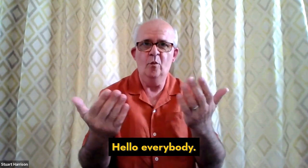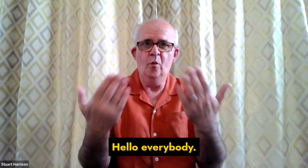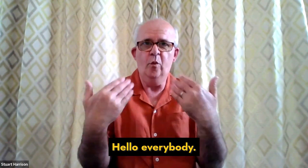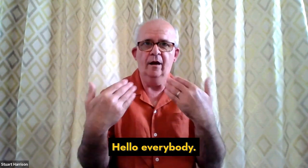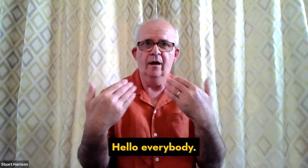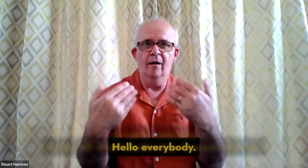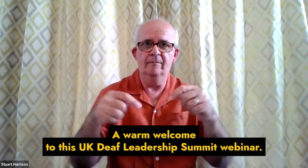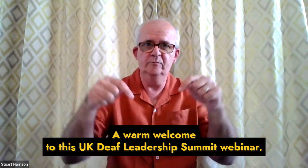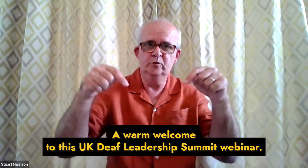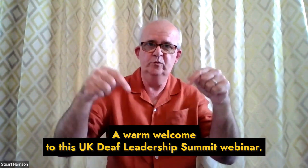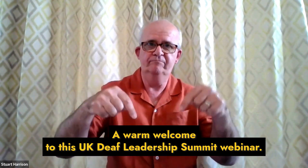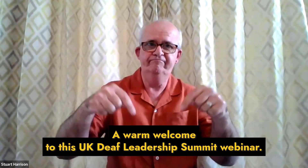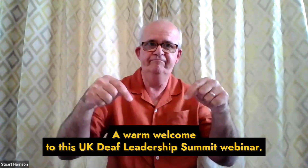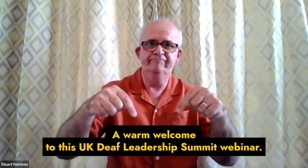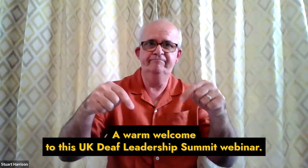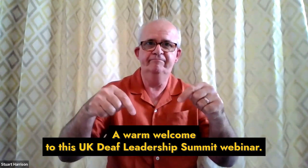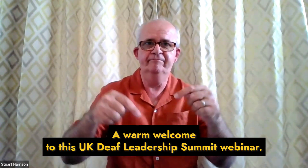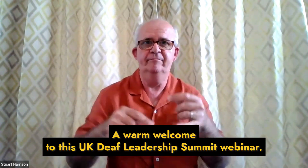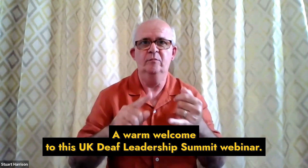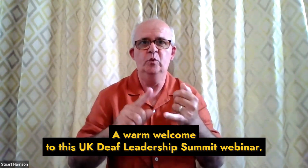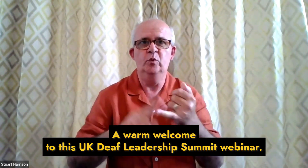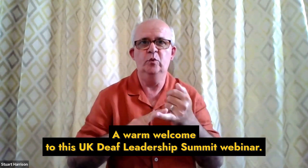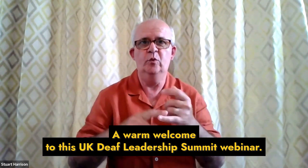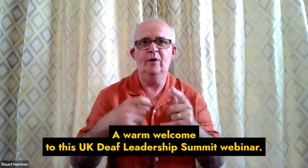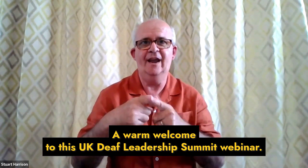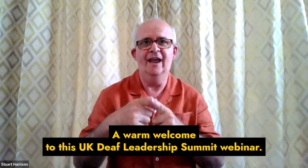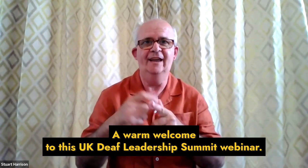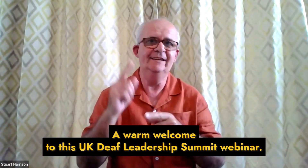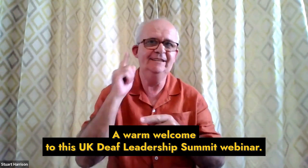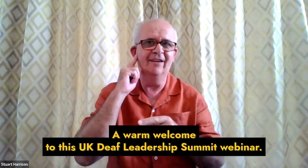Hello, everybody. Warm welcome to this